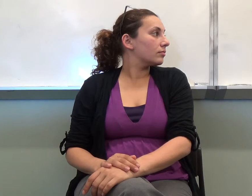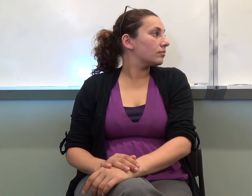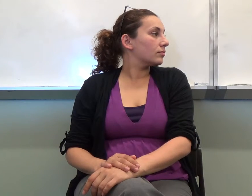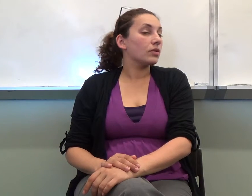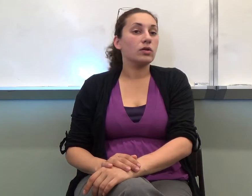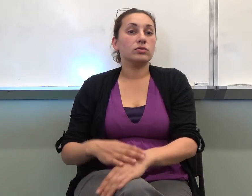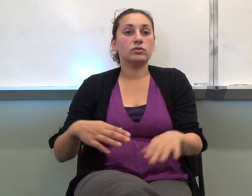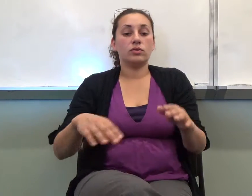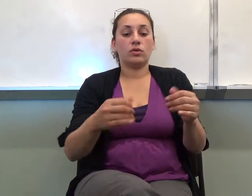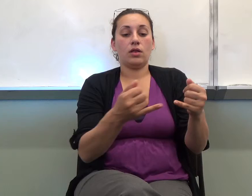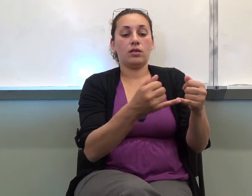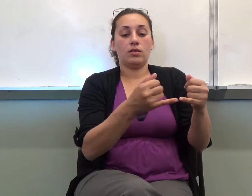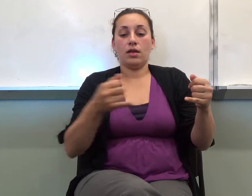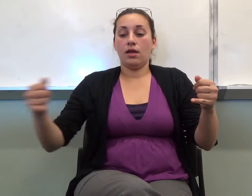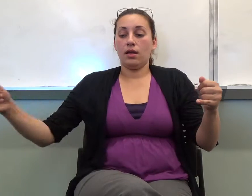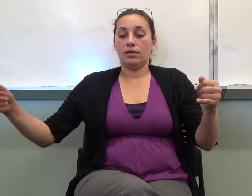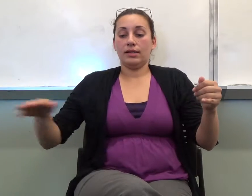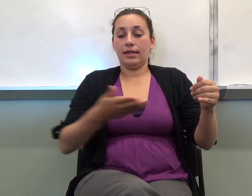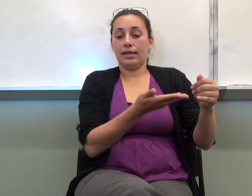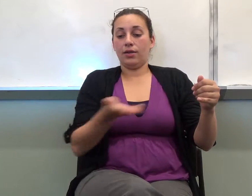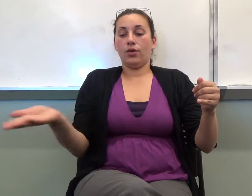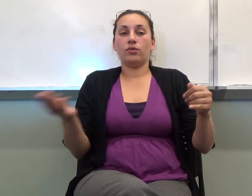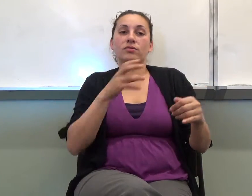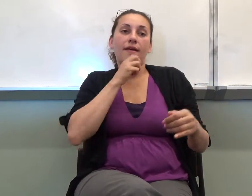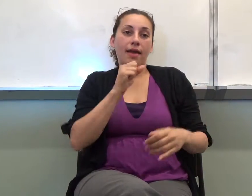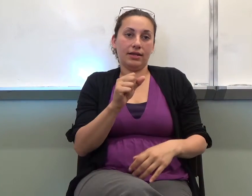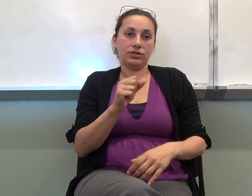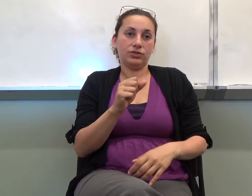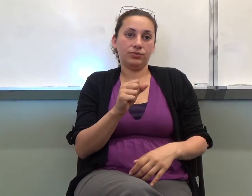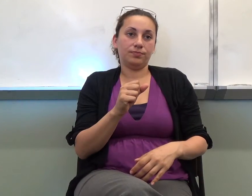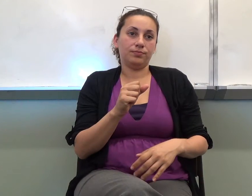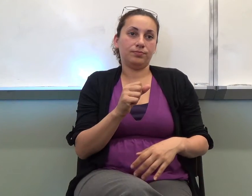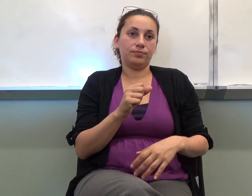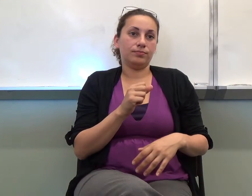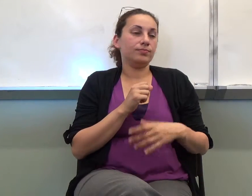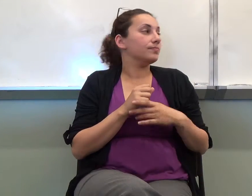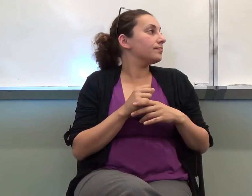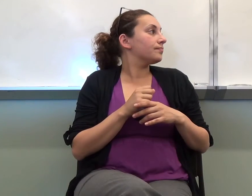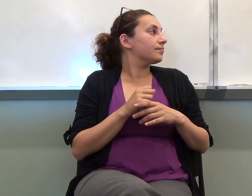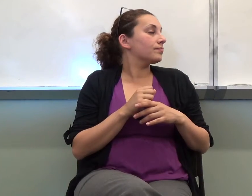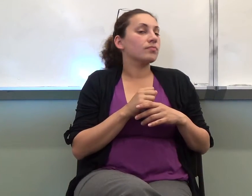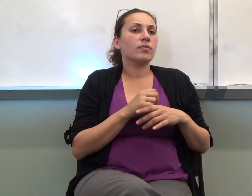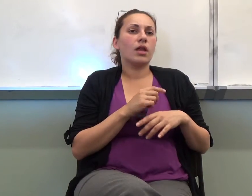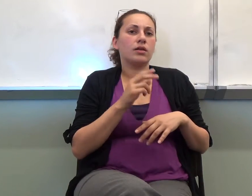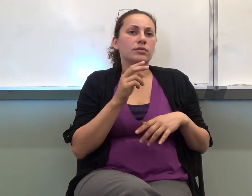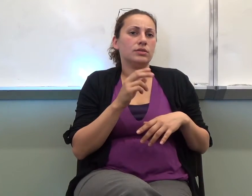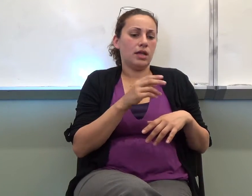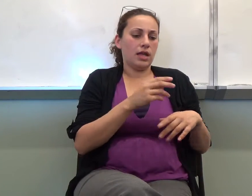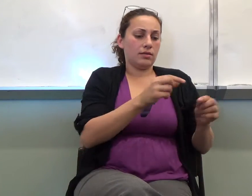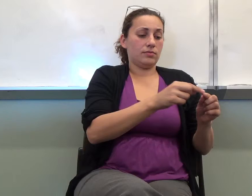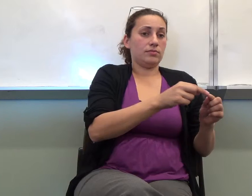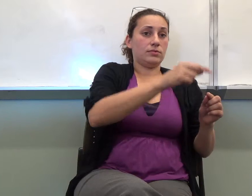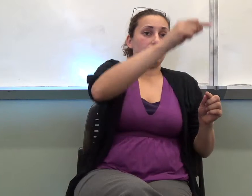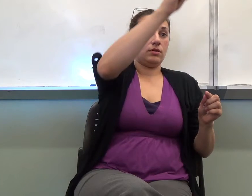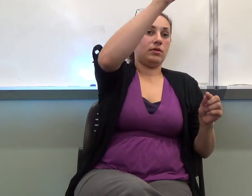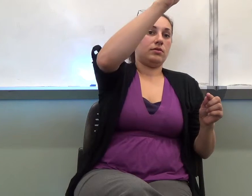Okay, so this is a very low one, 1. And look where they're going. They're going up to 13 and so forth.